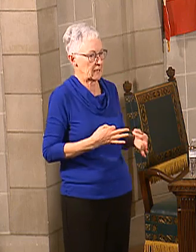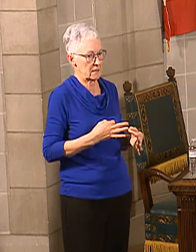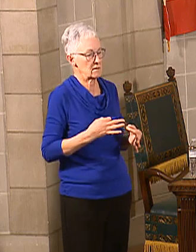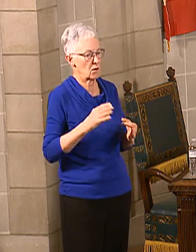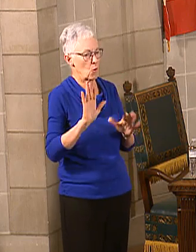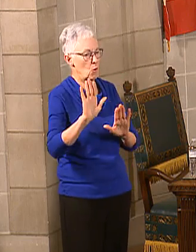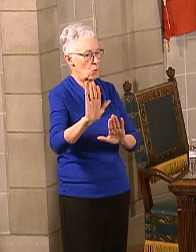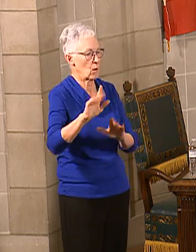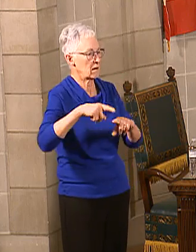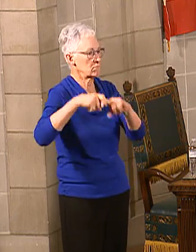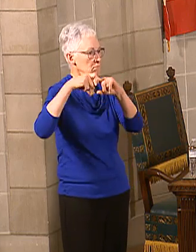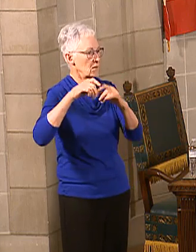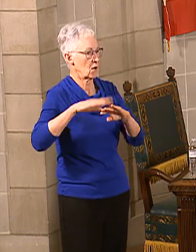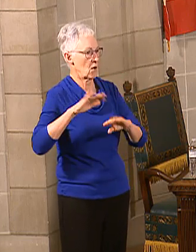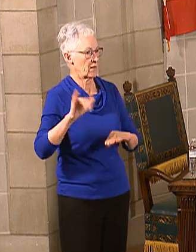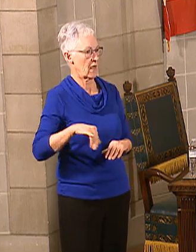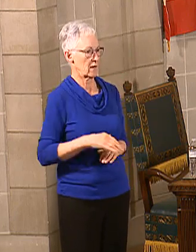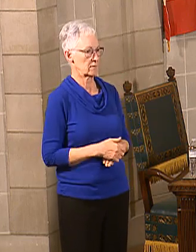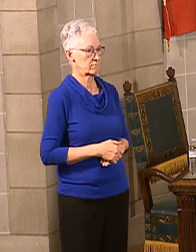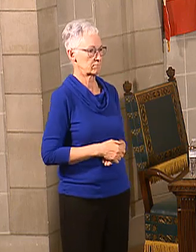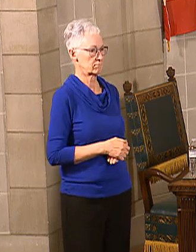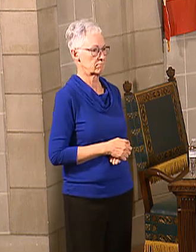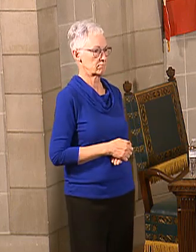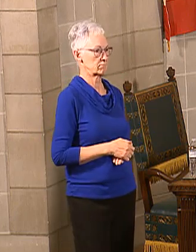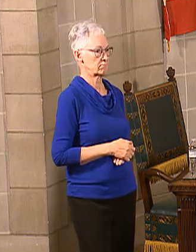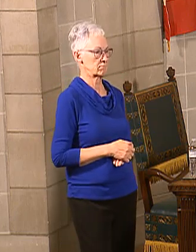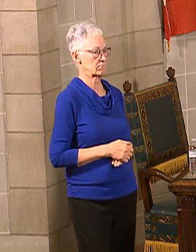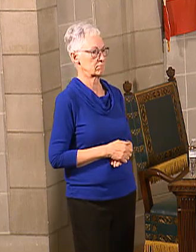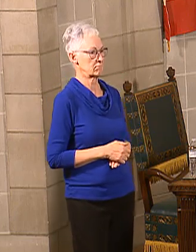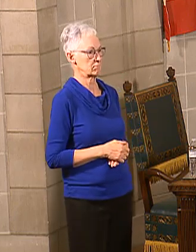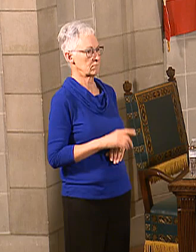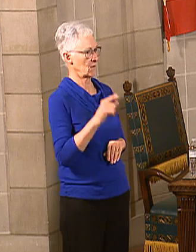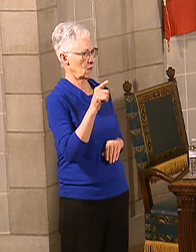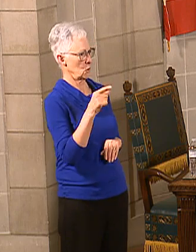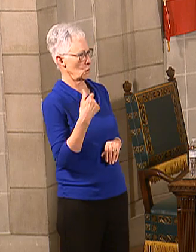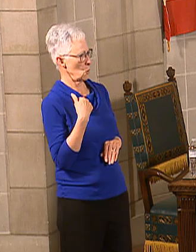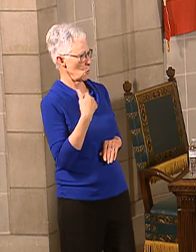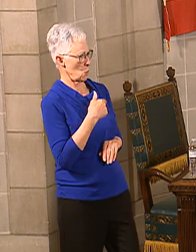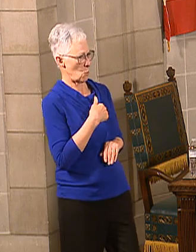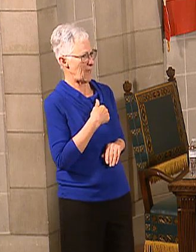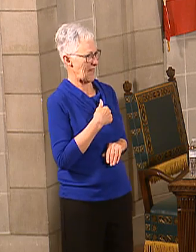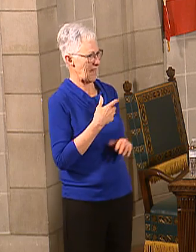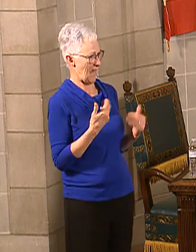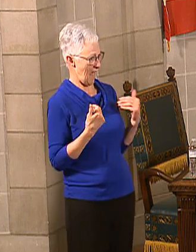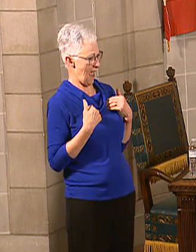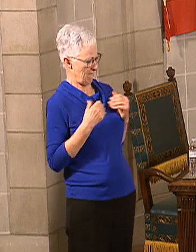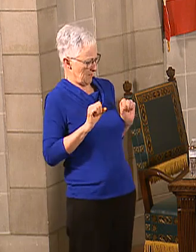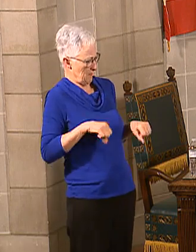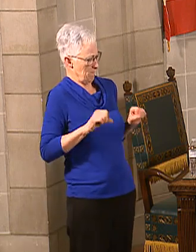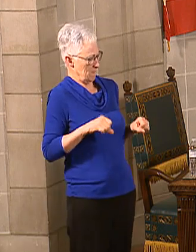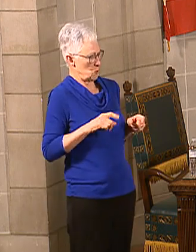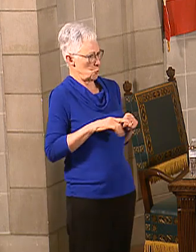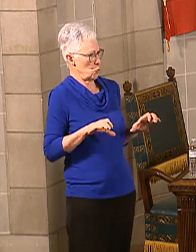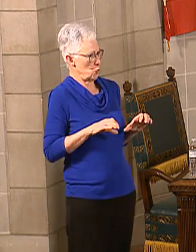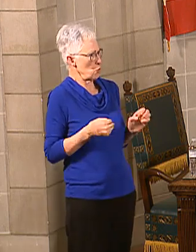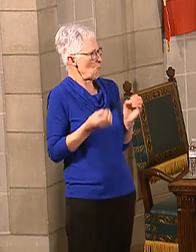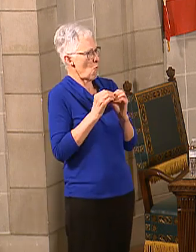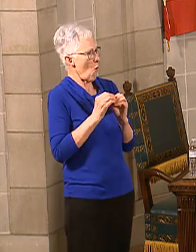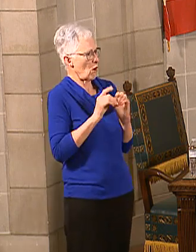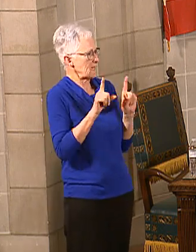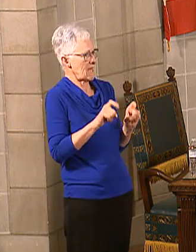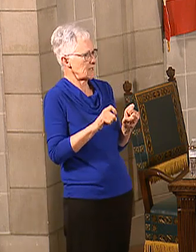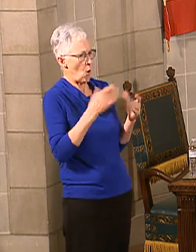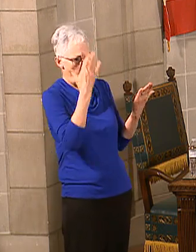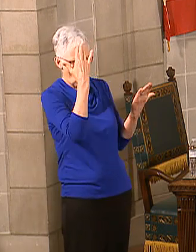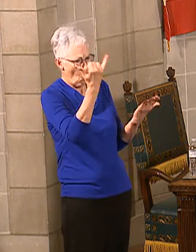lot more testing capacity apparently. What's holding back the testing? Is it the kits, is it the materials, what is it? The question